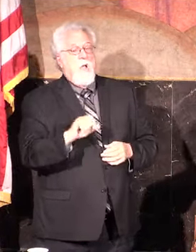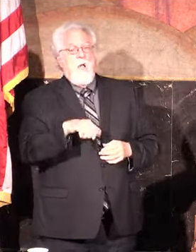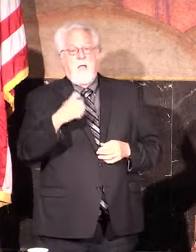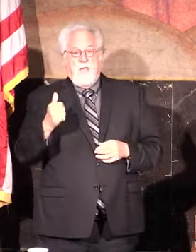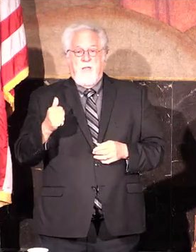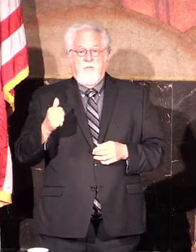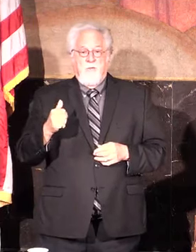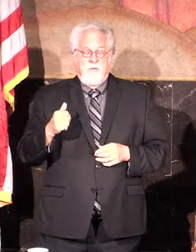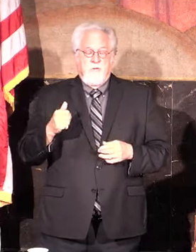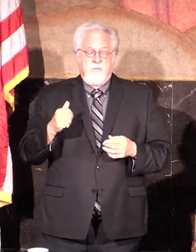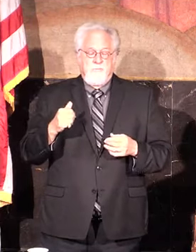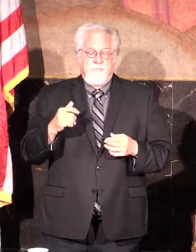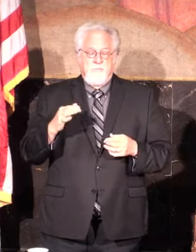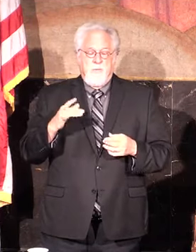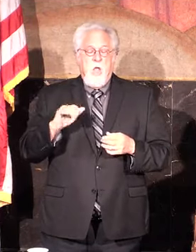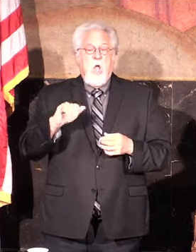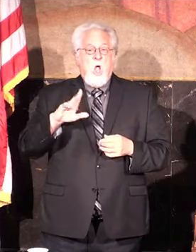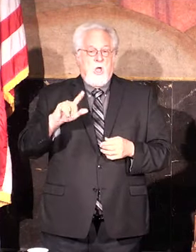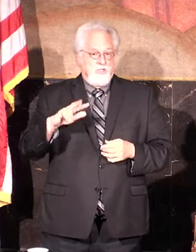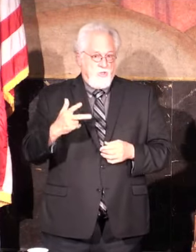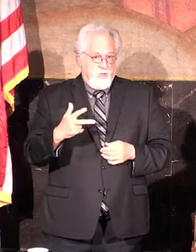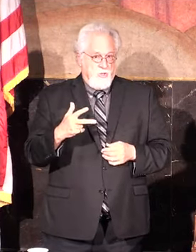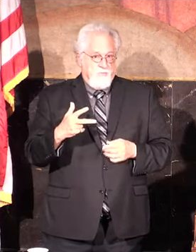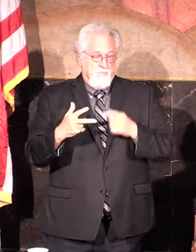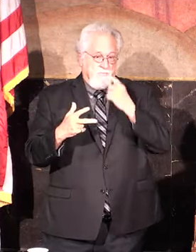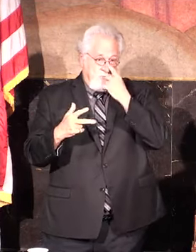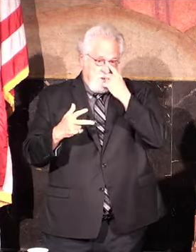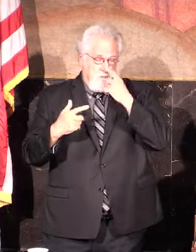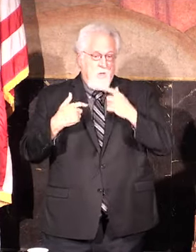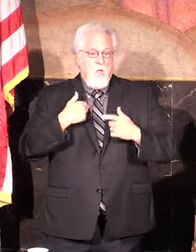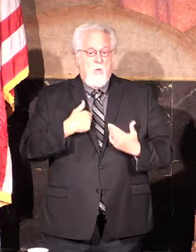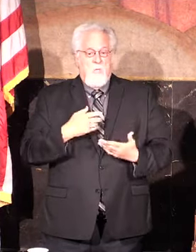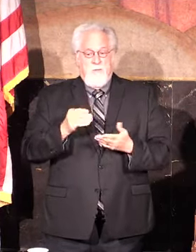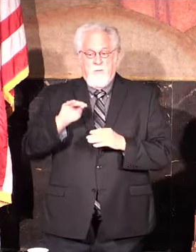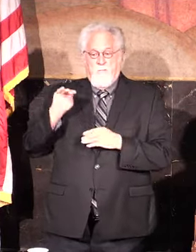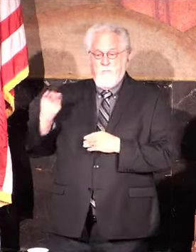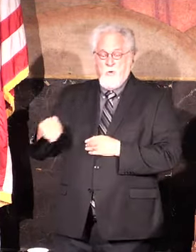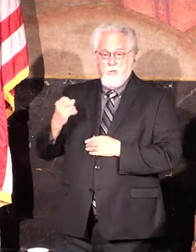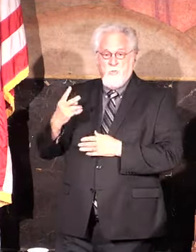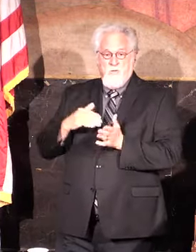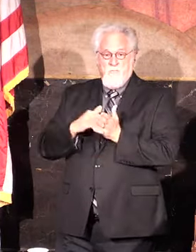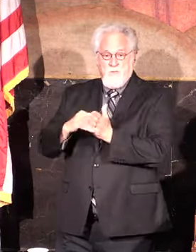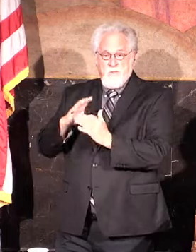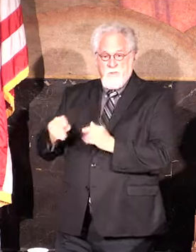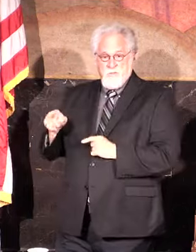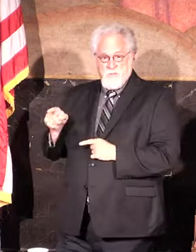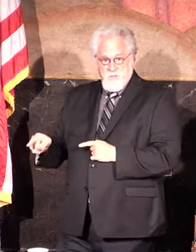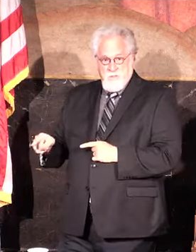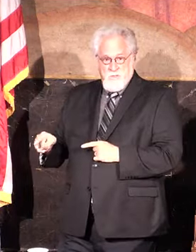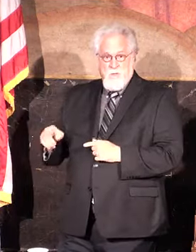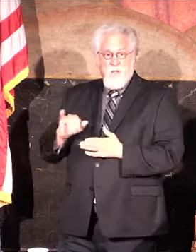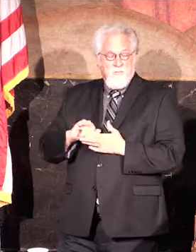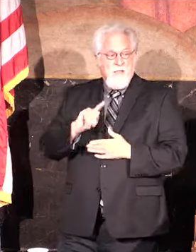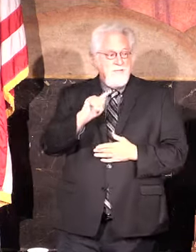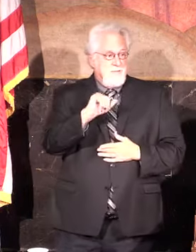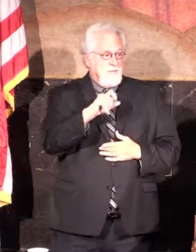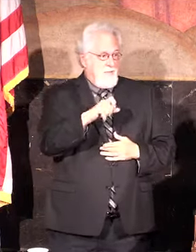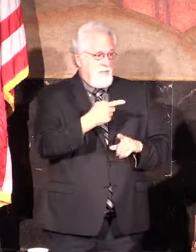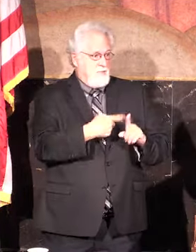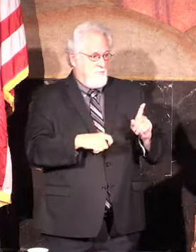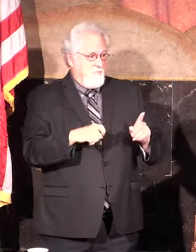piece of news. On August the 3rd, we put $12 million into the trust fund. That's the taxes that we got for the